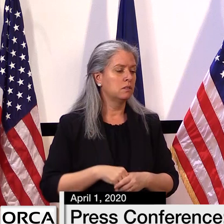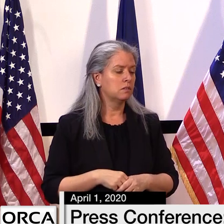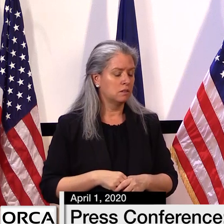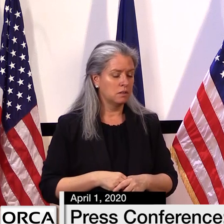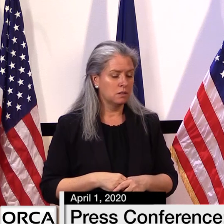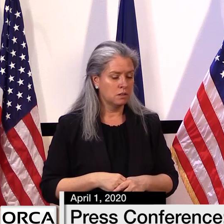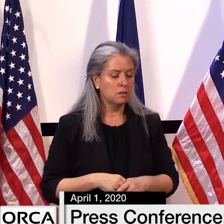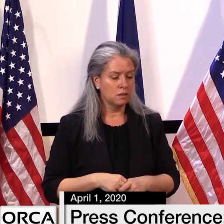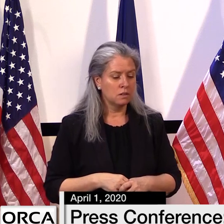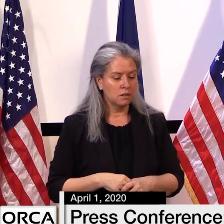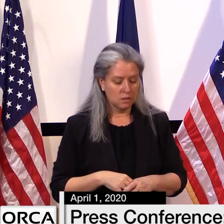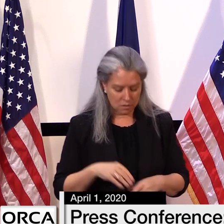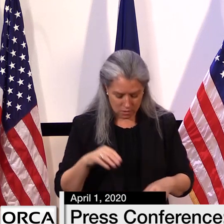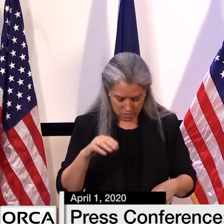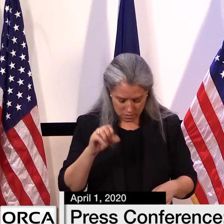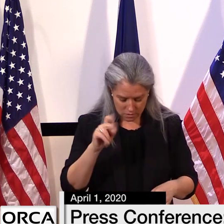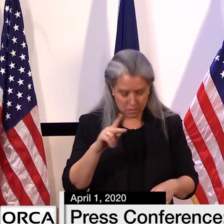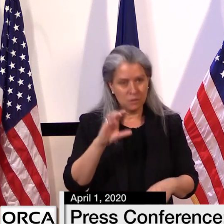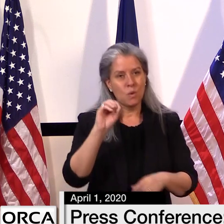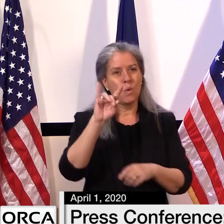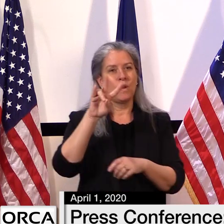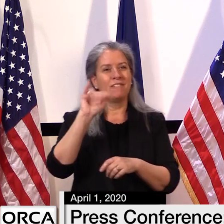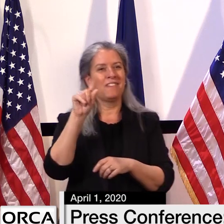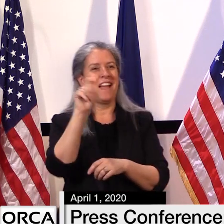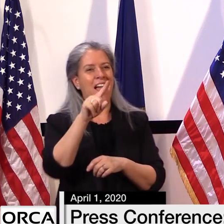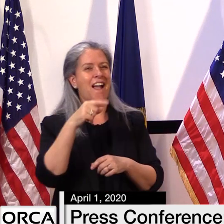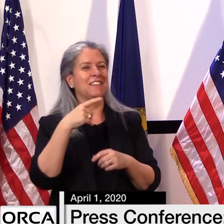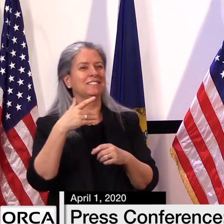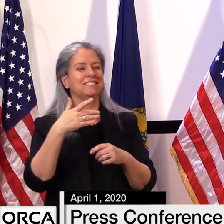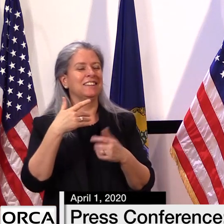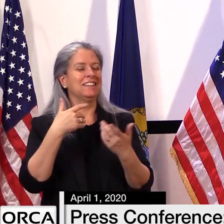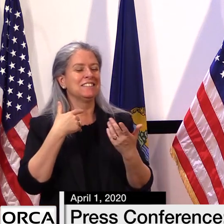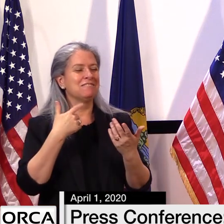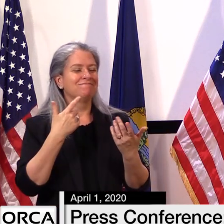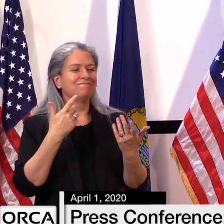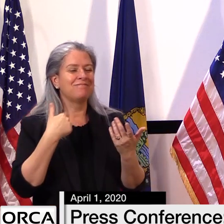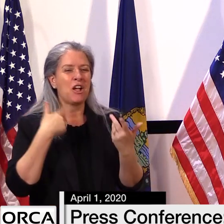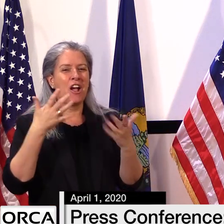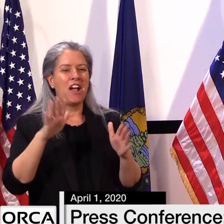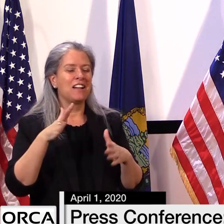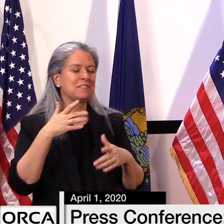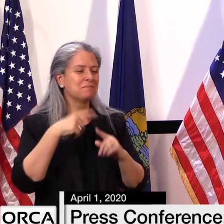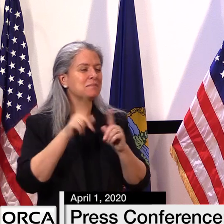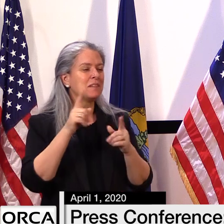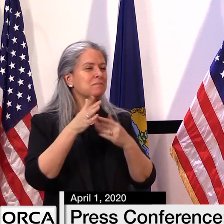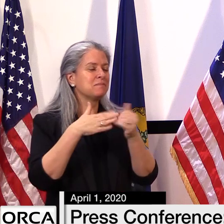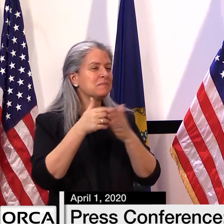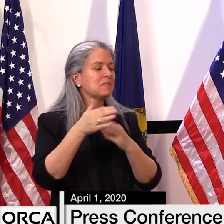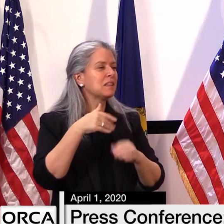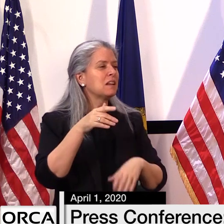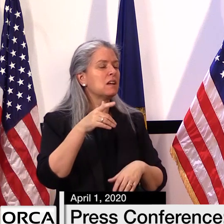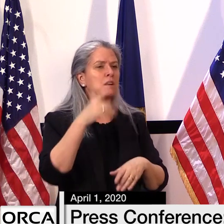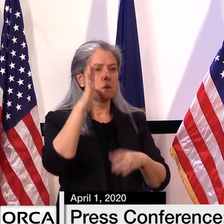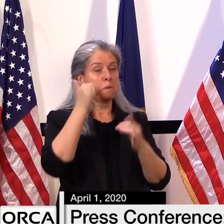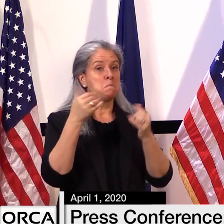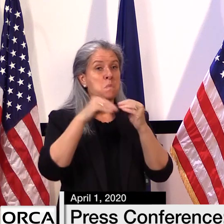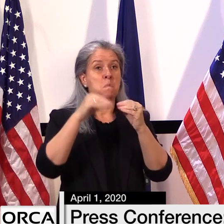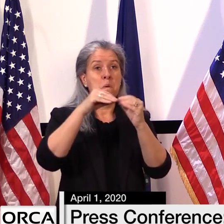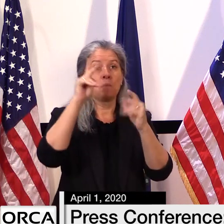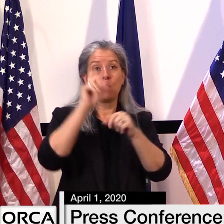Okay, Olivia didn't ask the question I was gonna ask, but I also wanted to check in and see, it is with more and more people working from